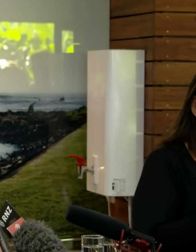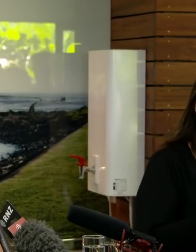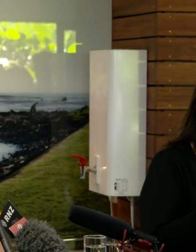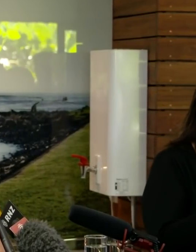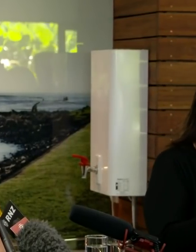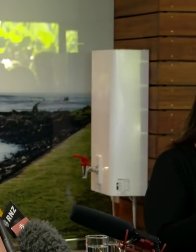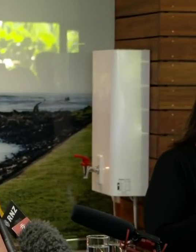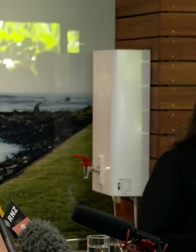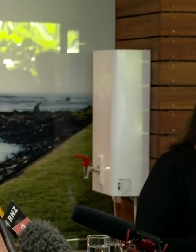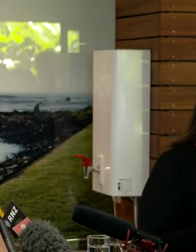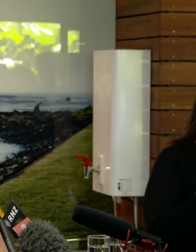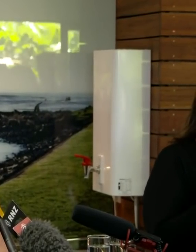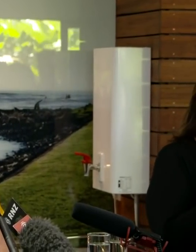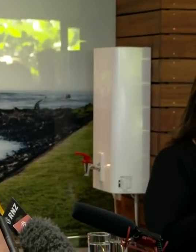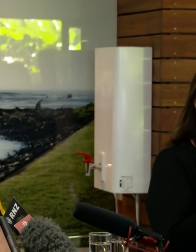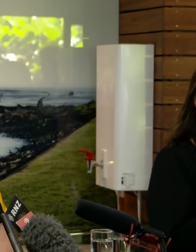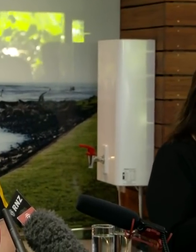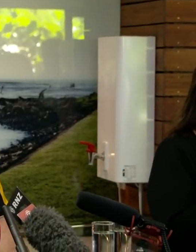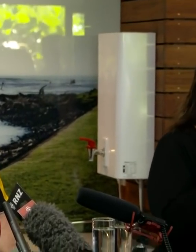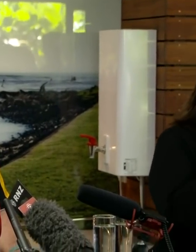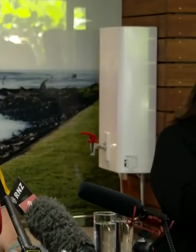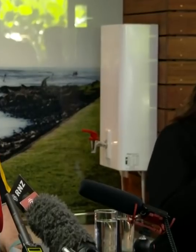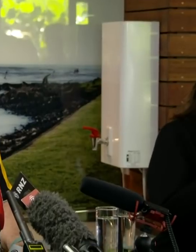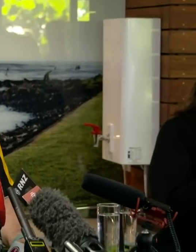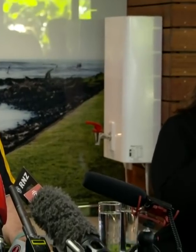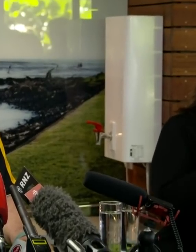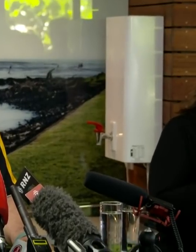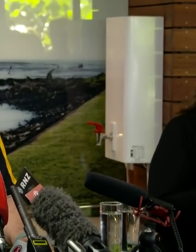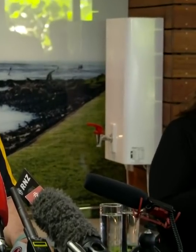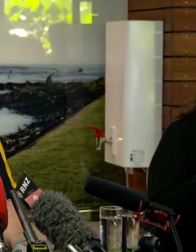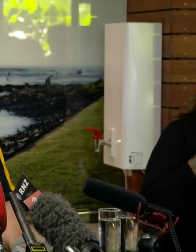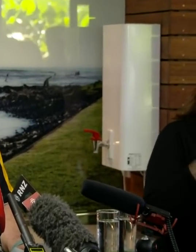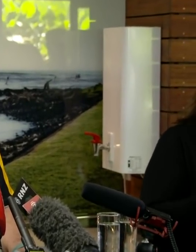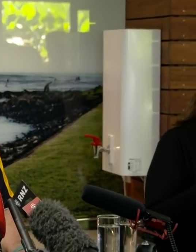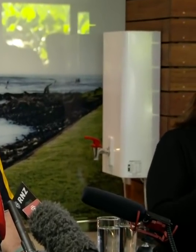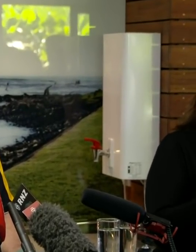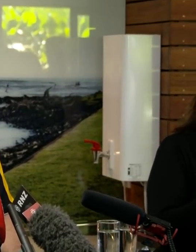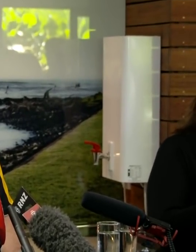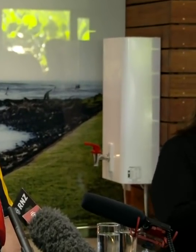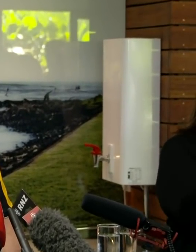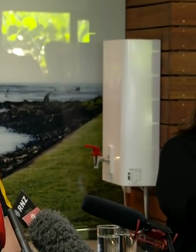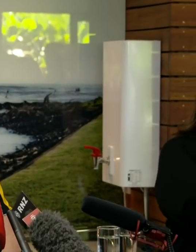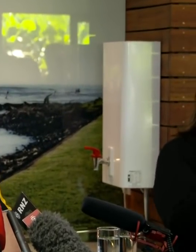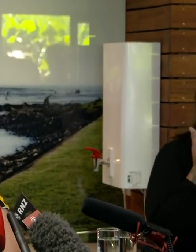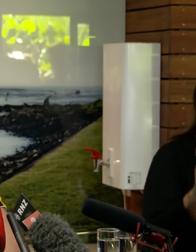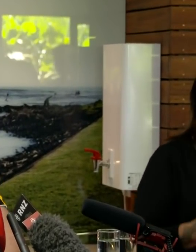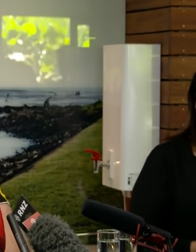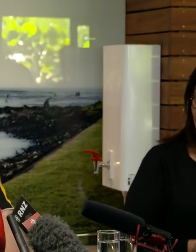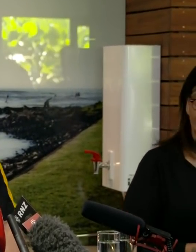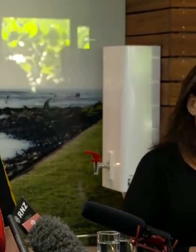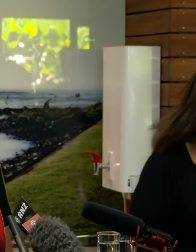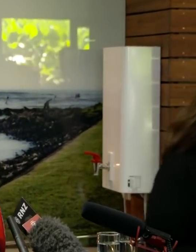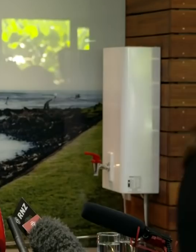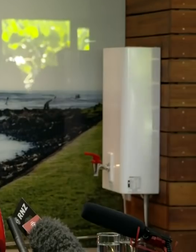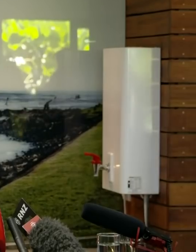te aroha te atua, me te whiwhinga tahitanga ki te wairua tapu, ake ake, amene. Kia ora. Kia